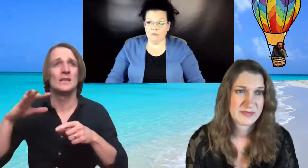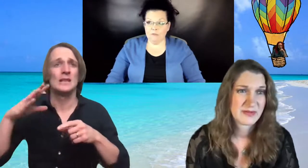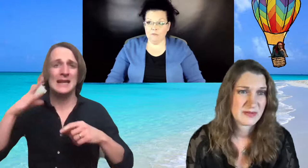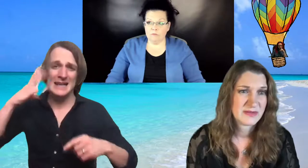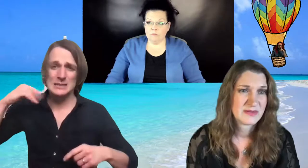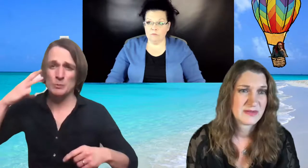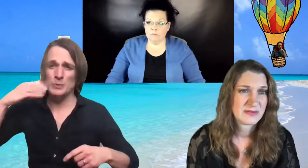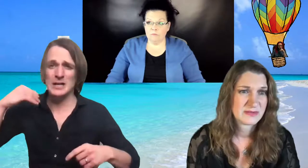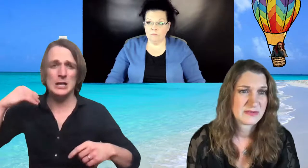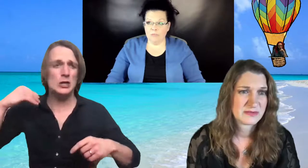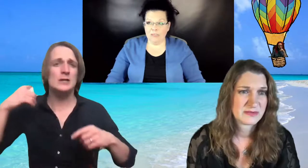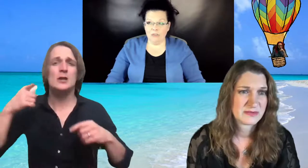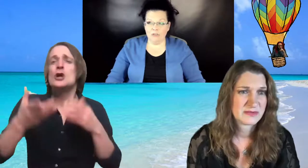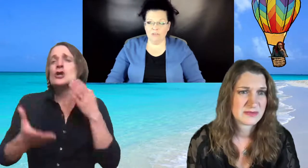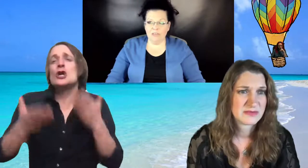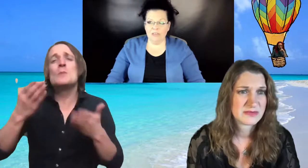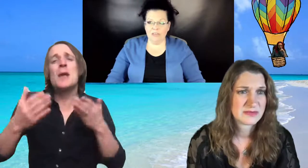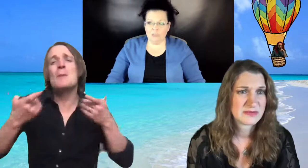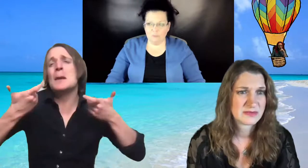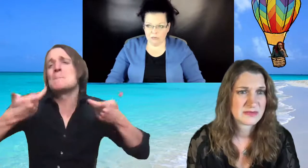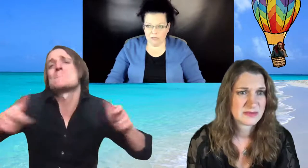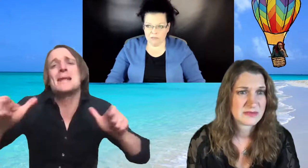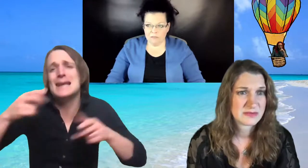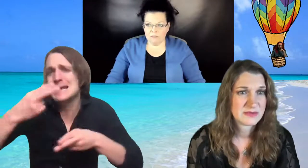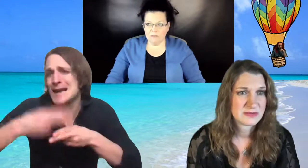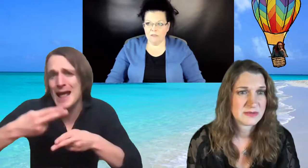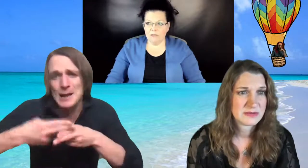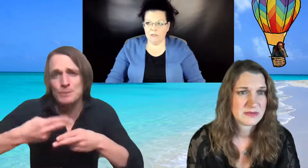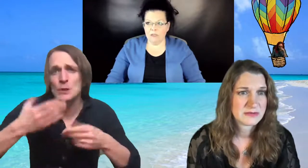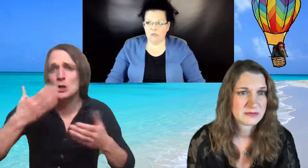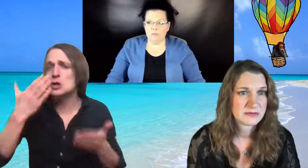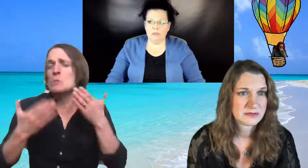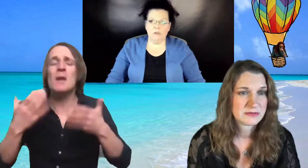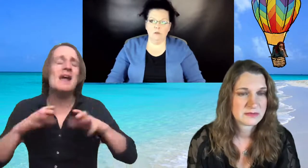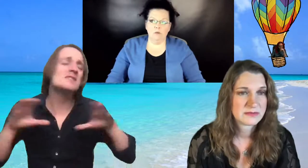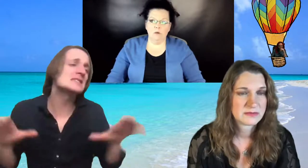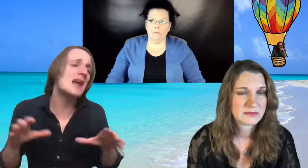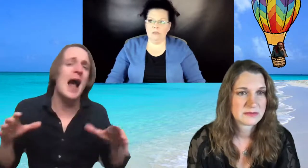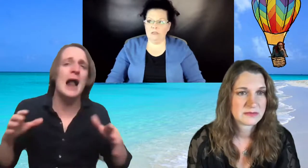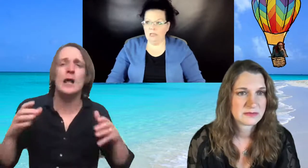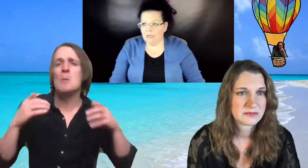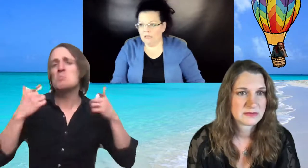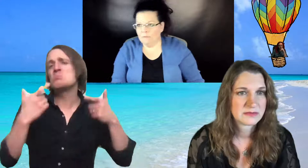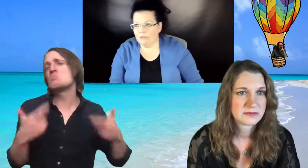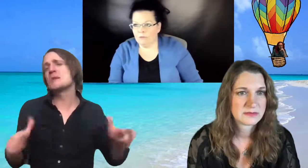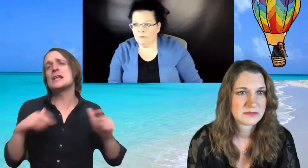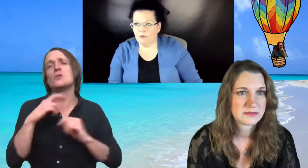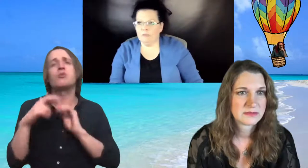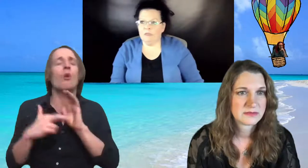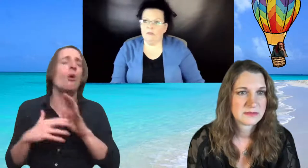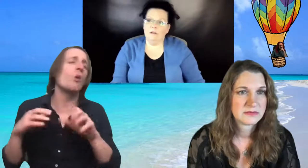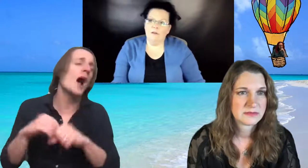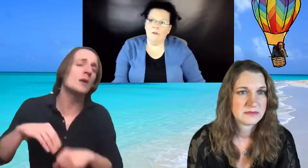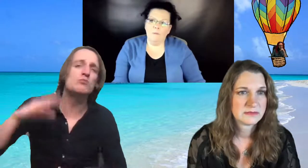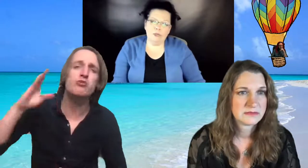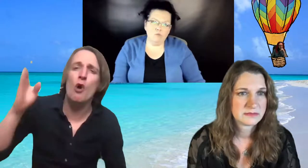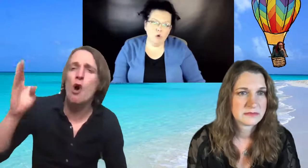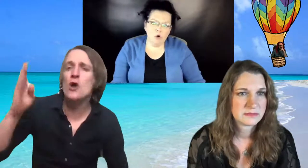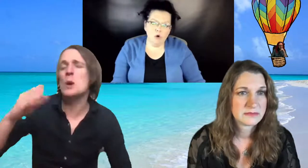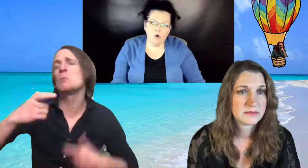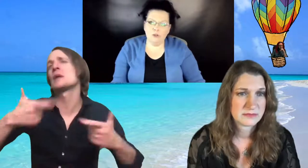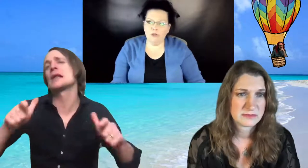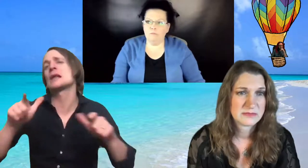there's many years of getting experience. It could be, you know, a big name, it could be a